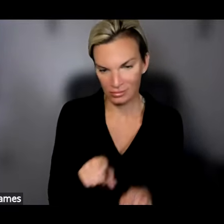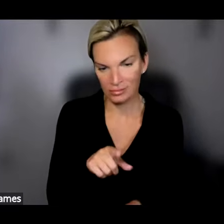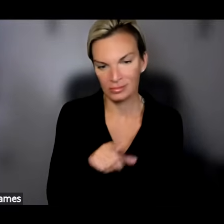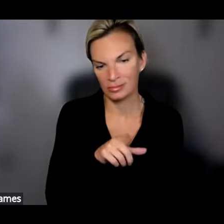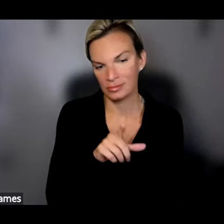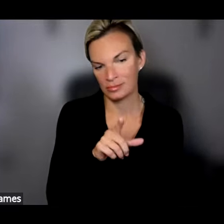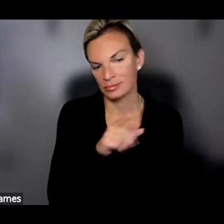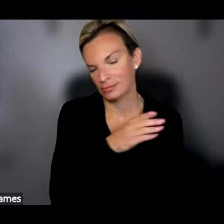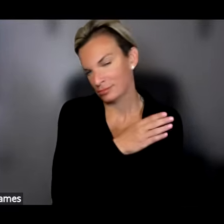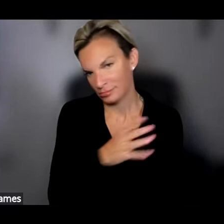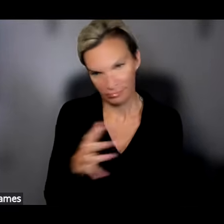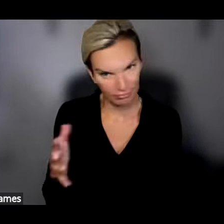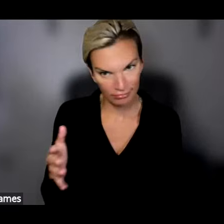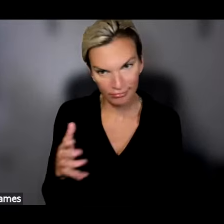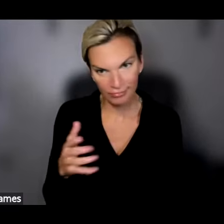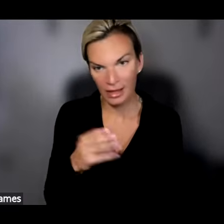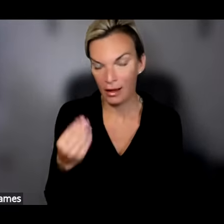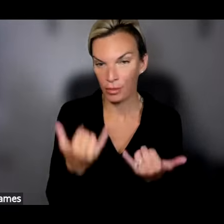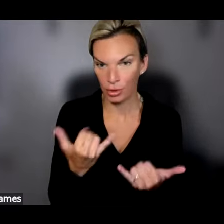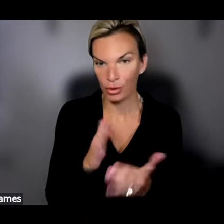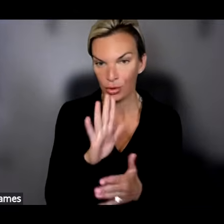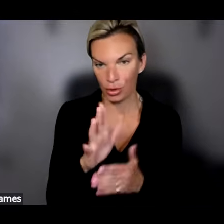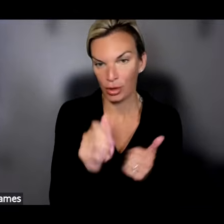and I'm her current campaign manager.